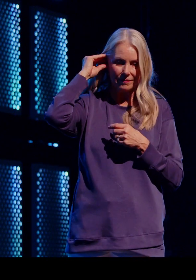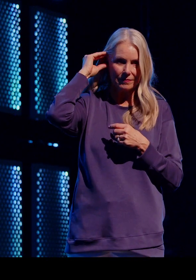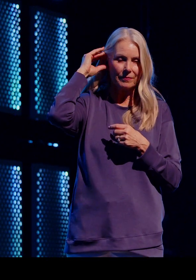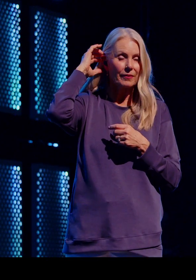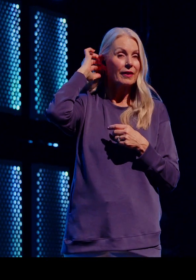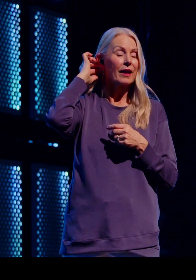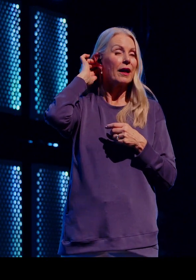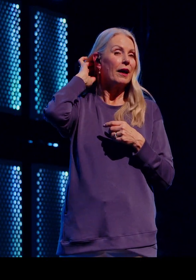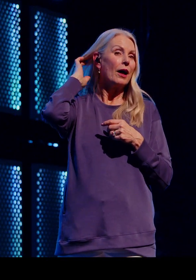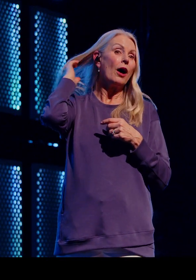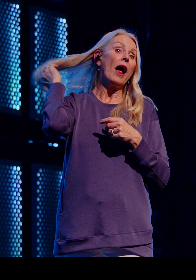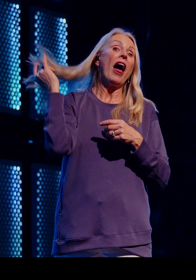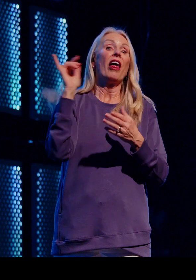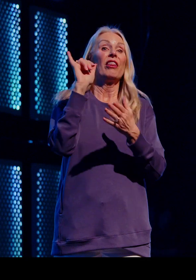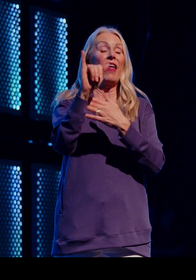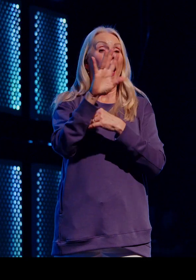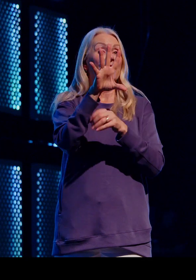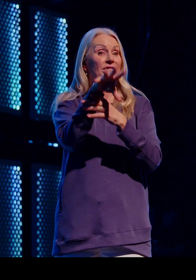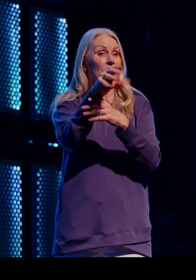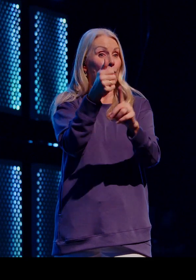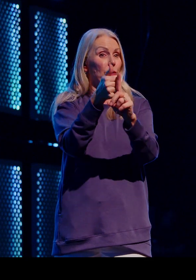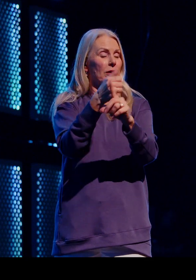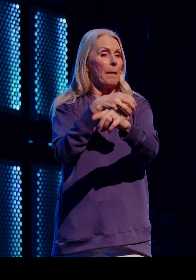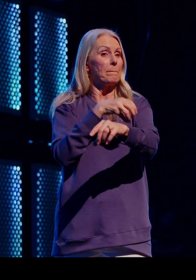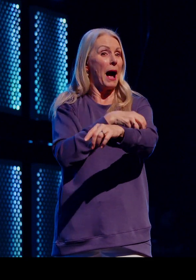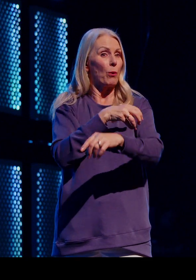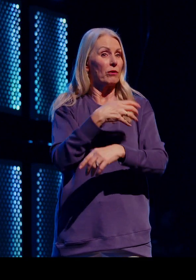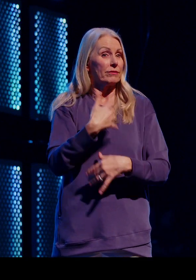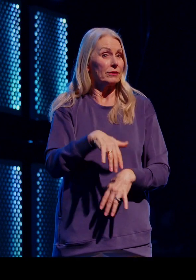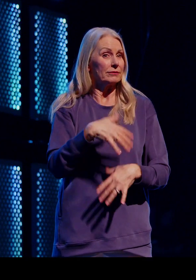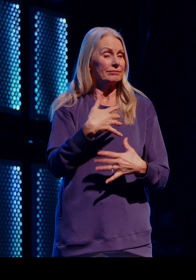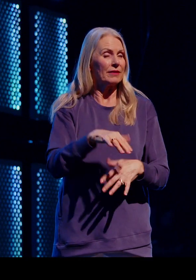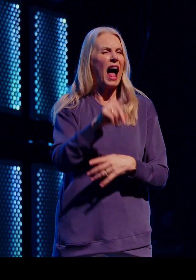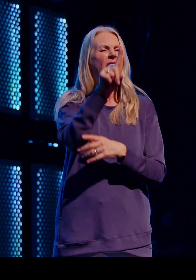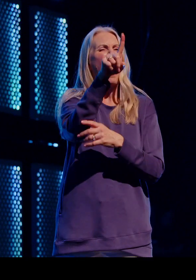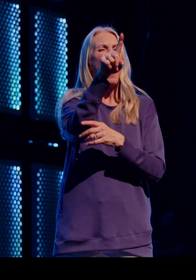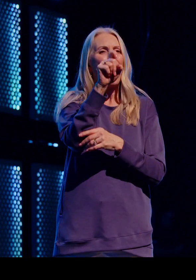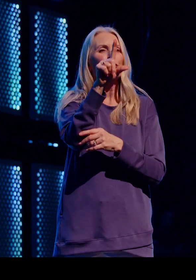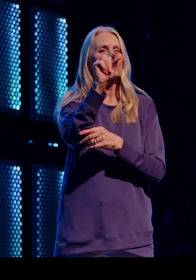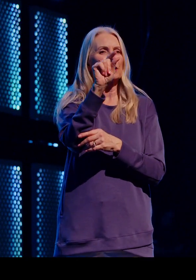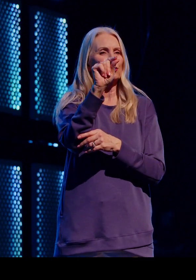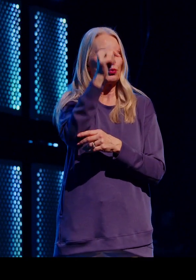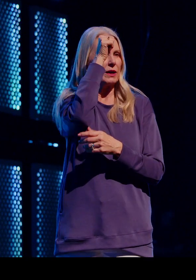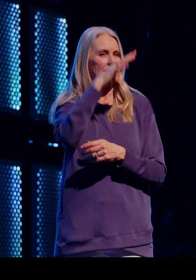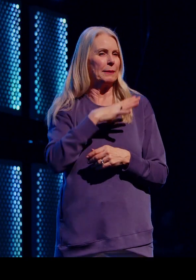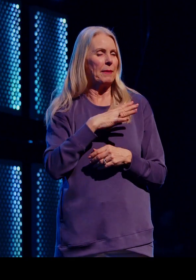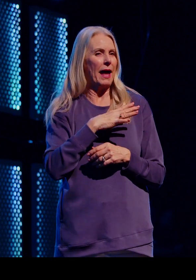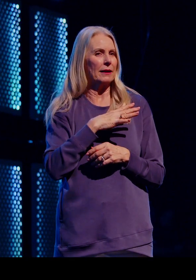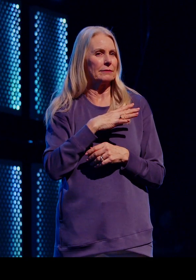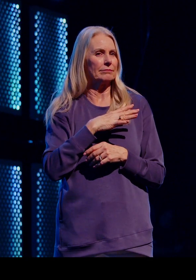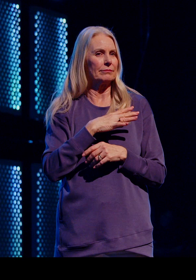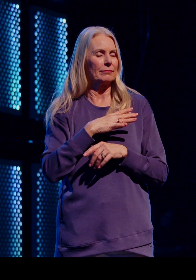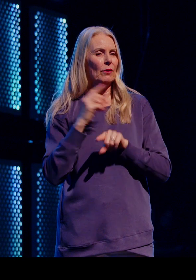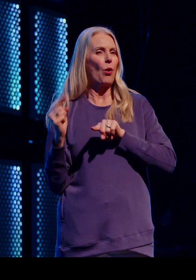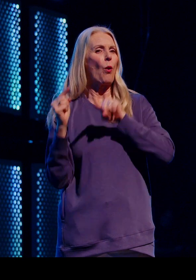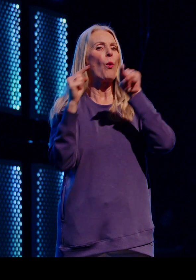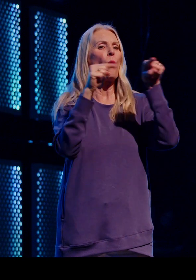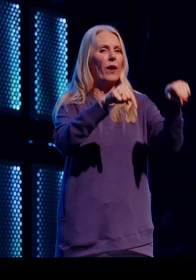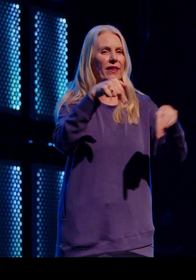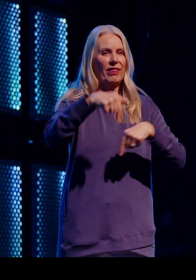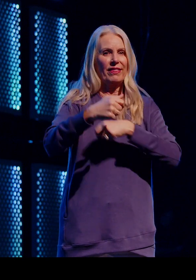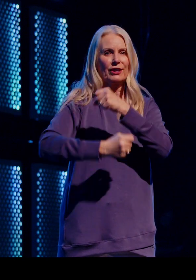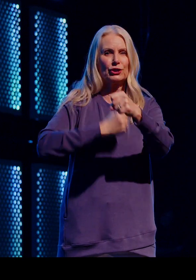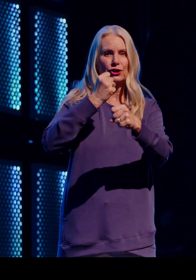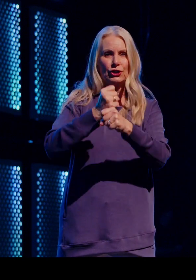Pretty powerful video, isn't it? Amen. 120 men went on hands this year. Isn't that